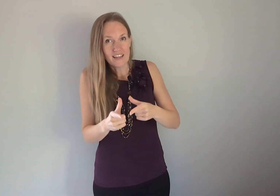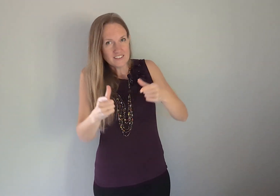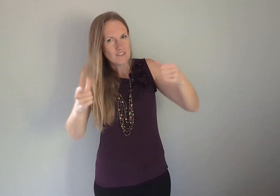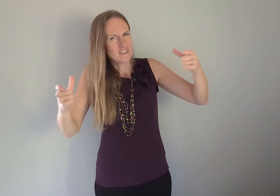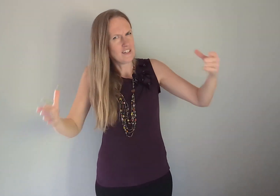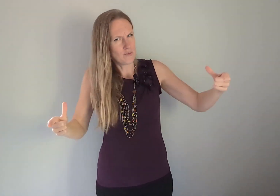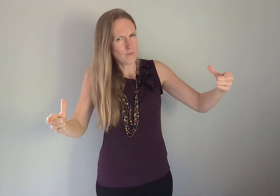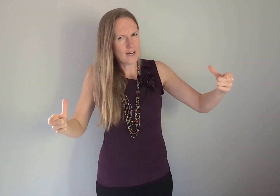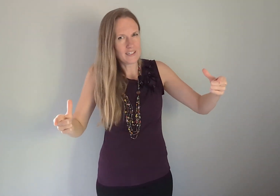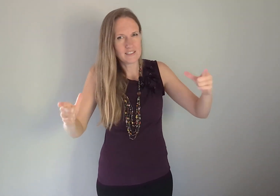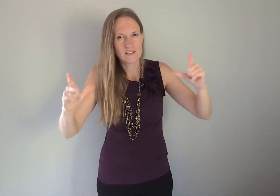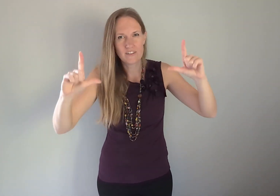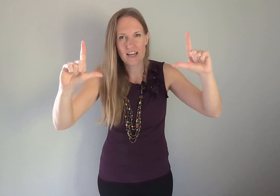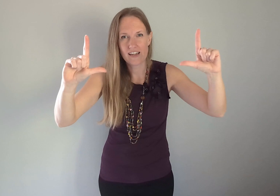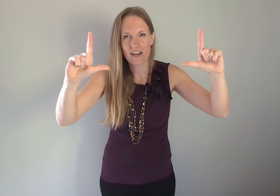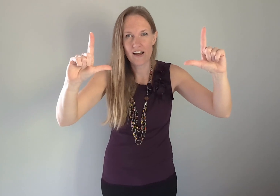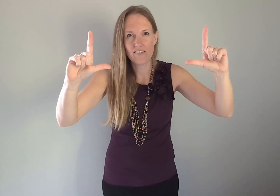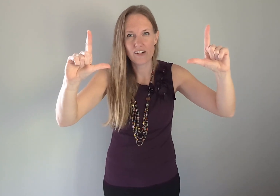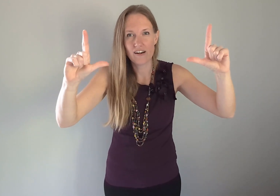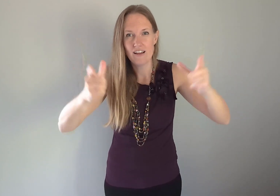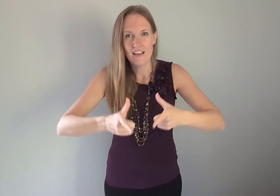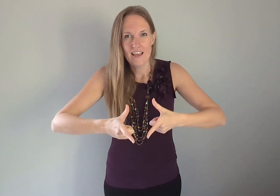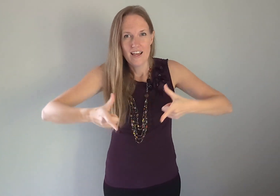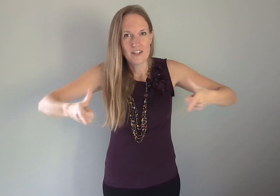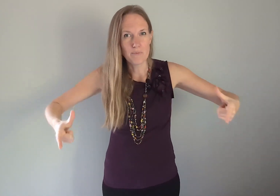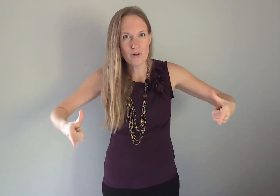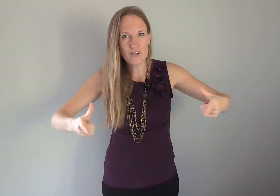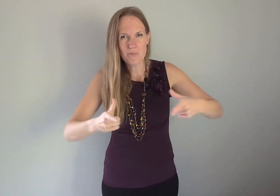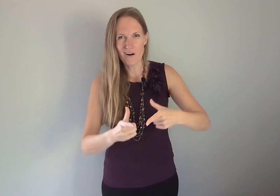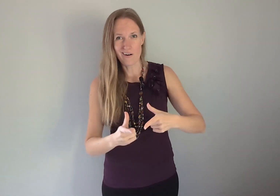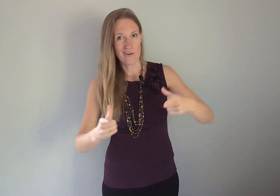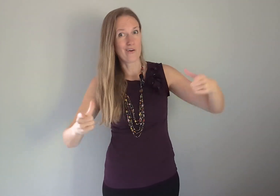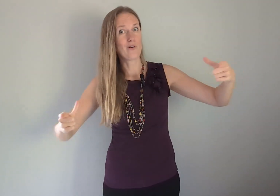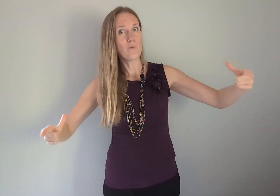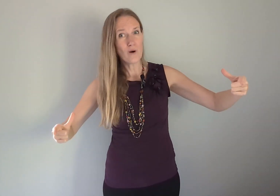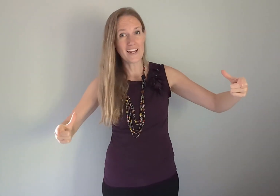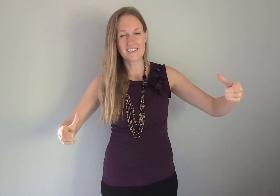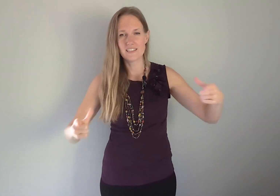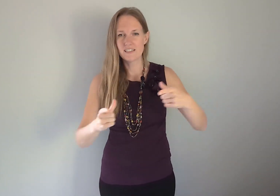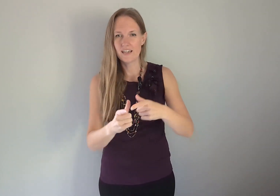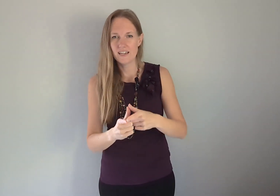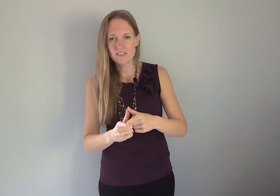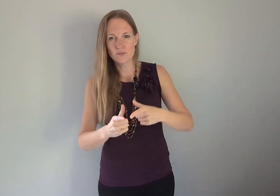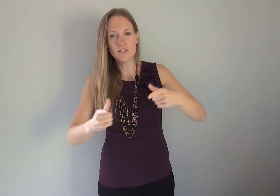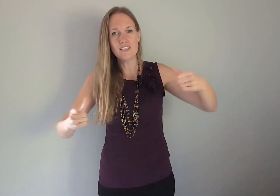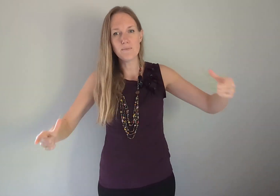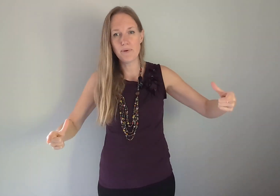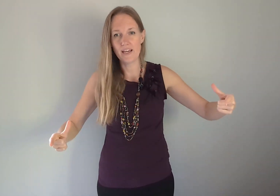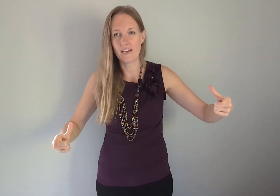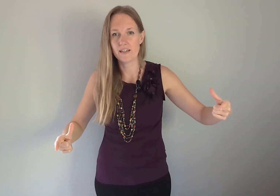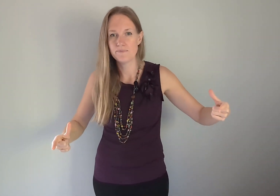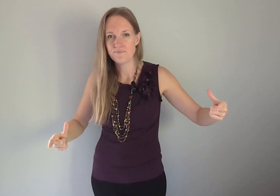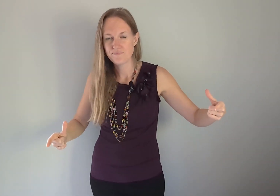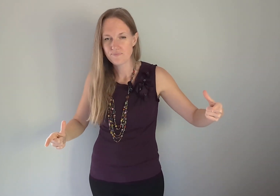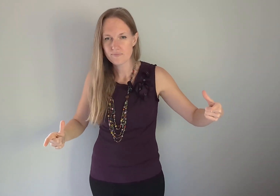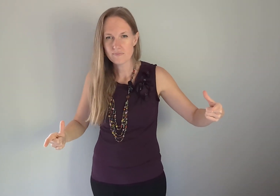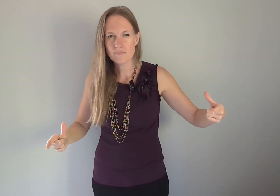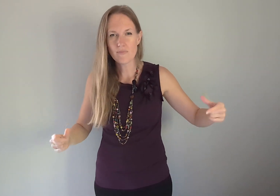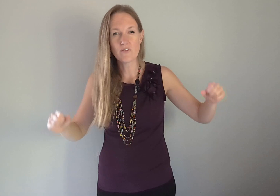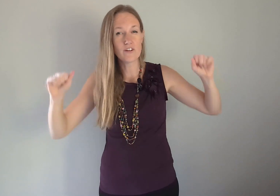So it's like great. So for that, you kind of have you pulling apart, great, okay? It's really big.